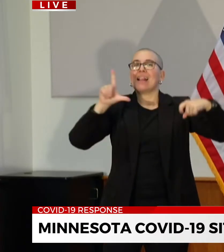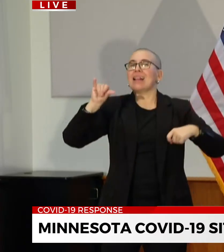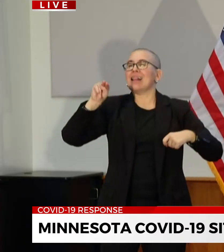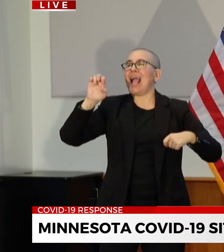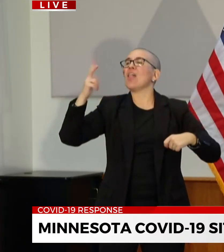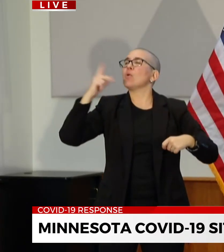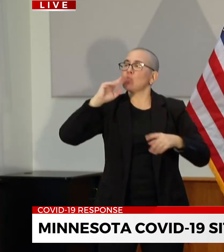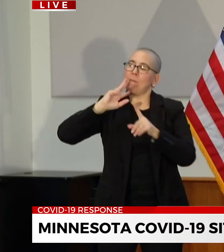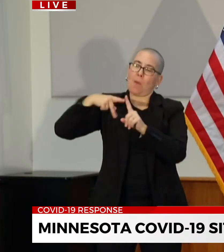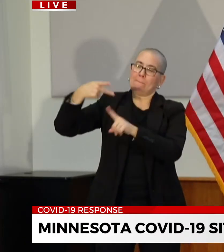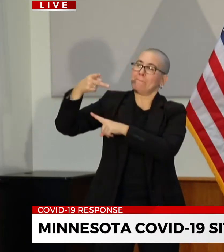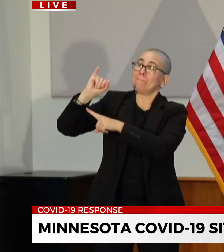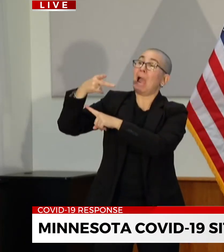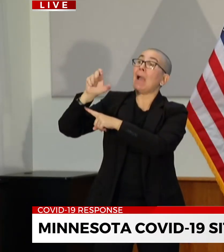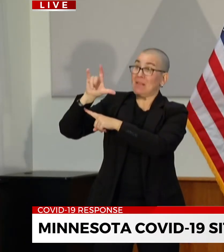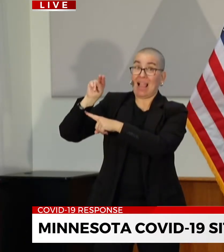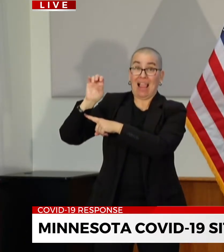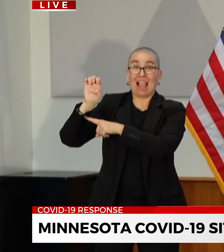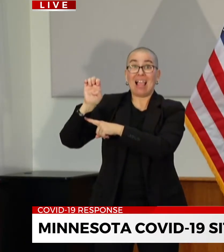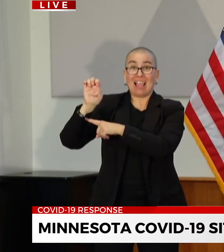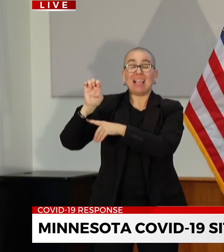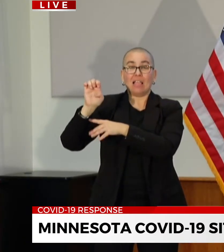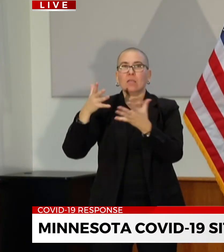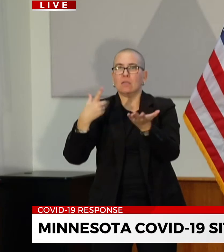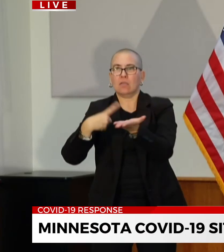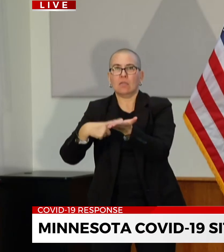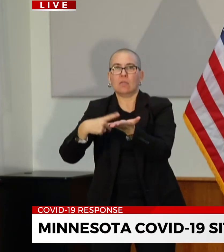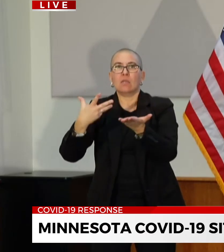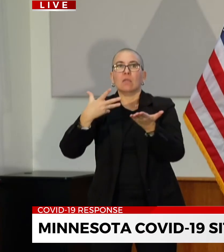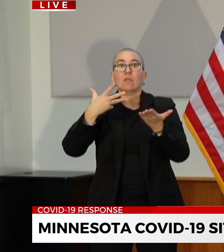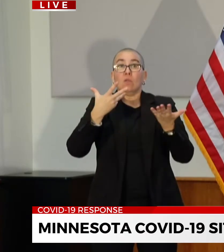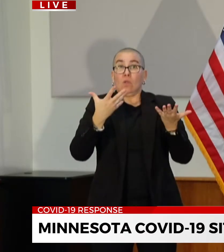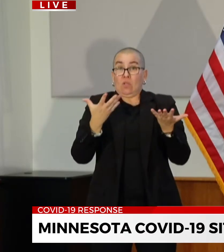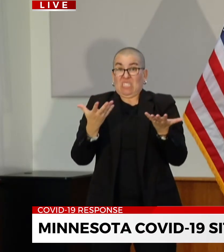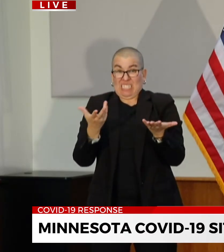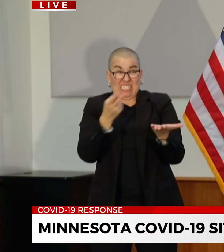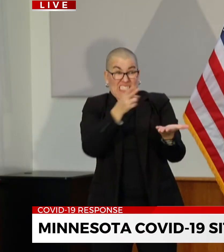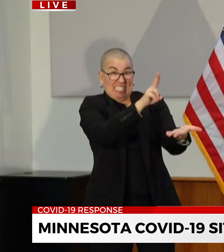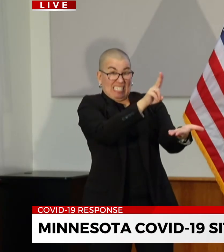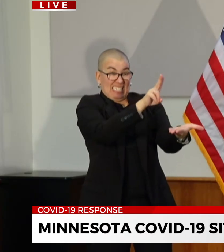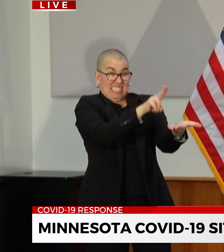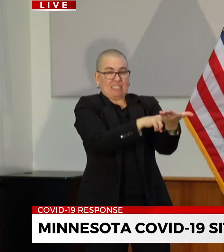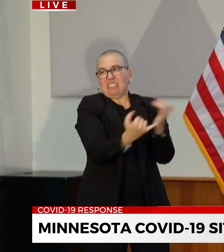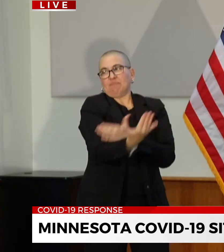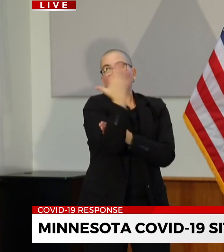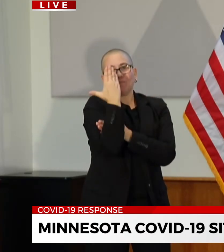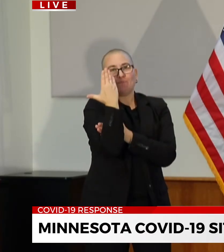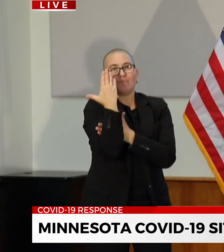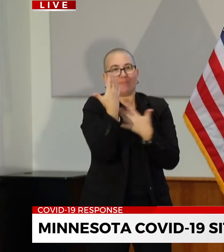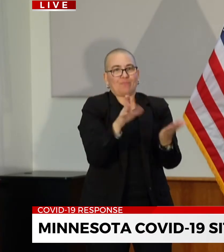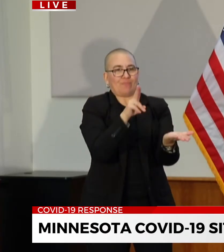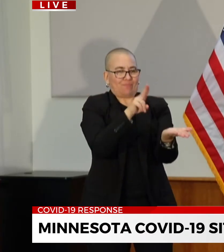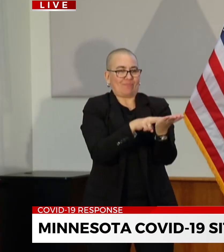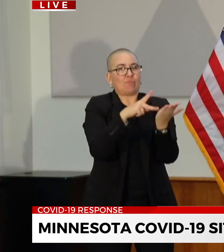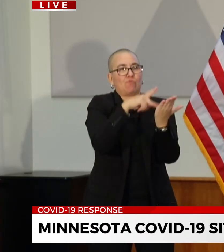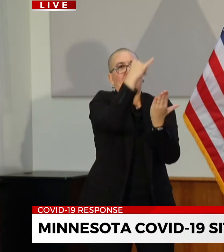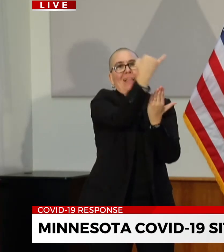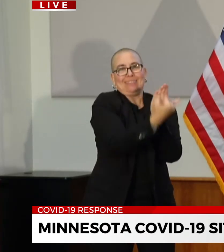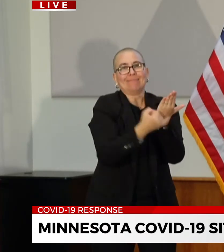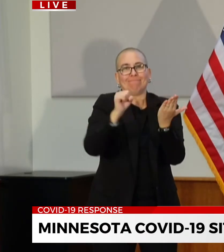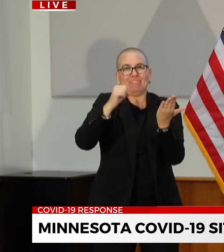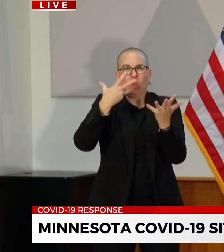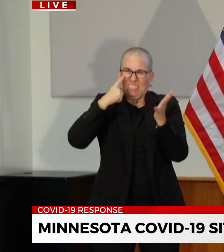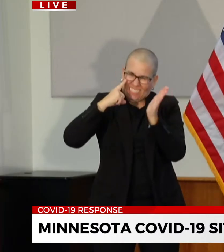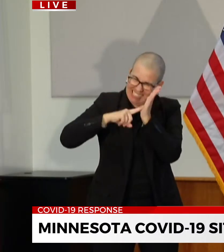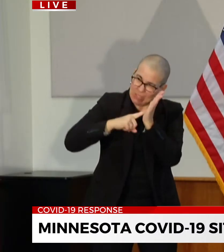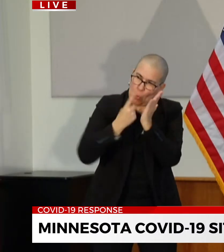final permit on the stormwater runoff was issued this morning. This project has had the most extensive review in Minnesota